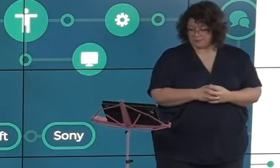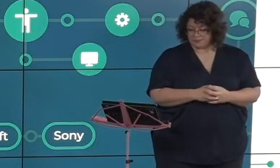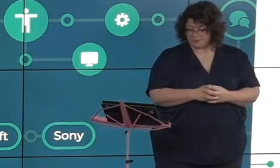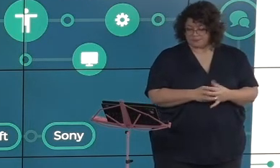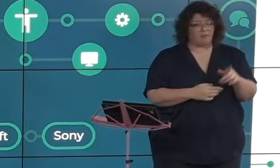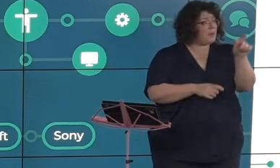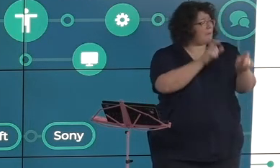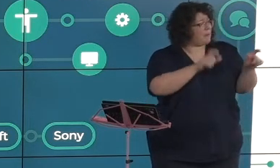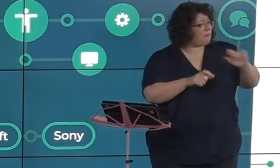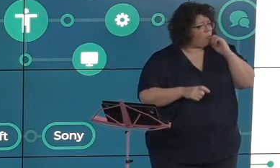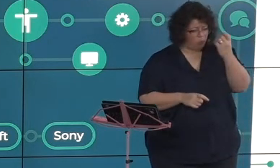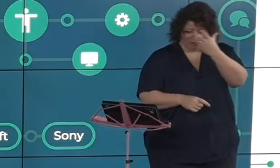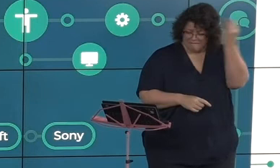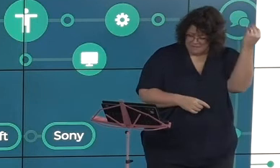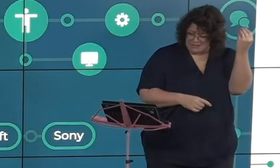made them feel.